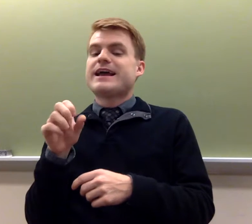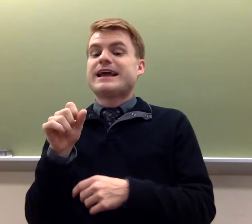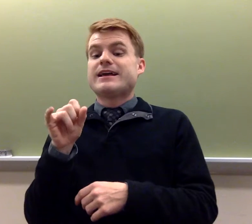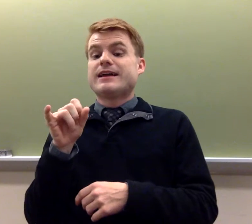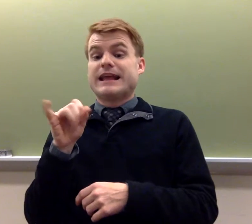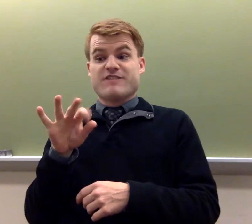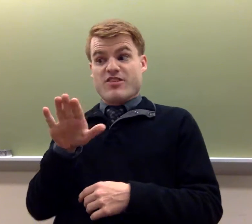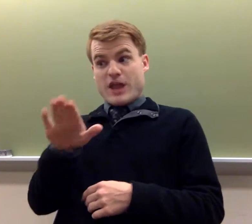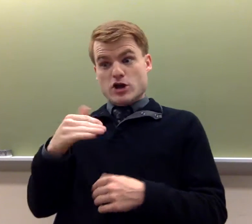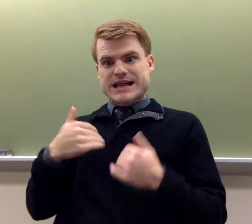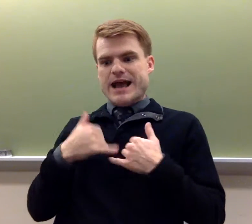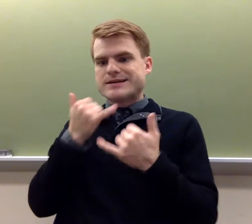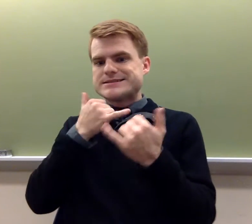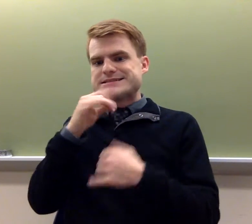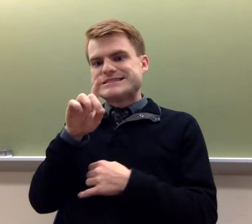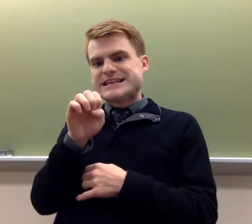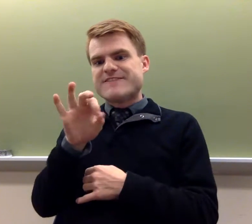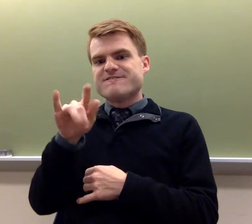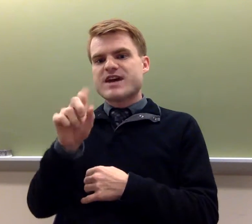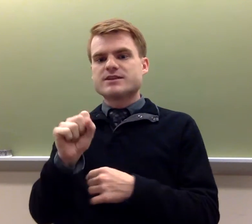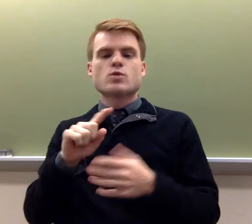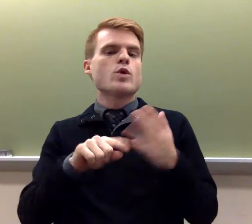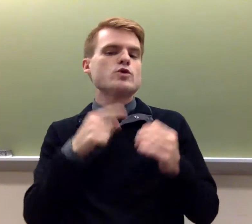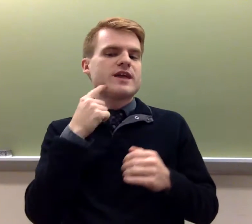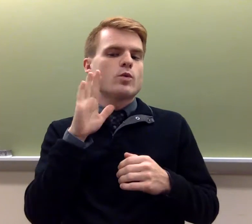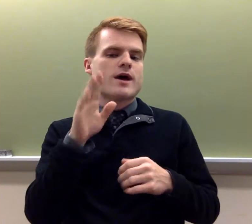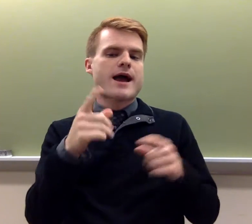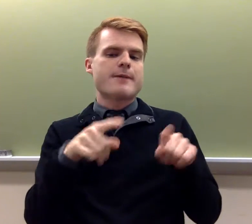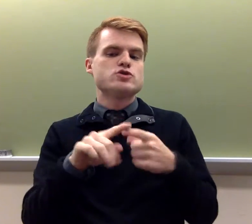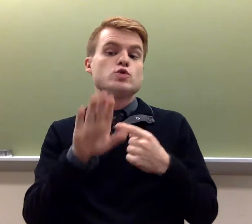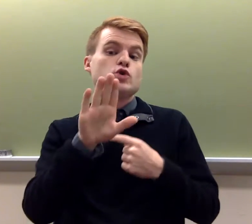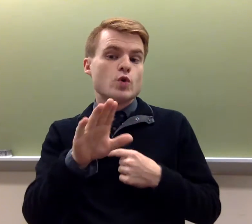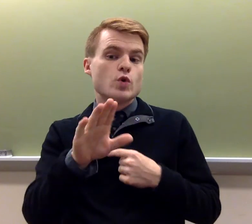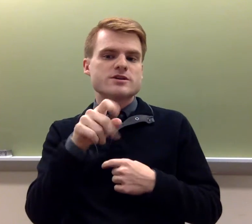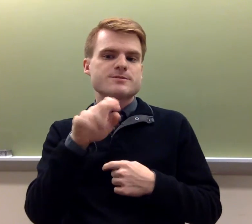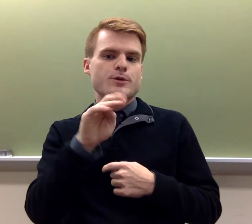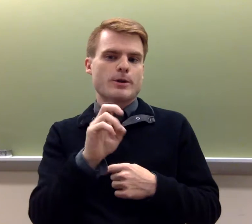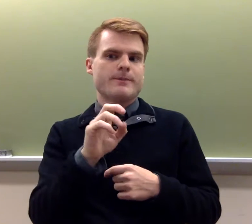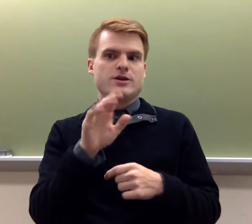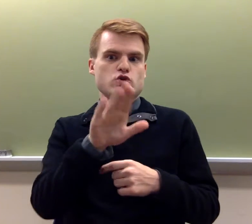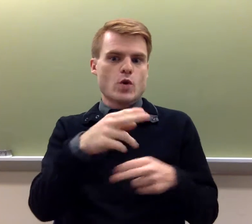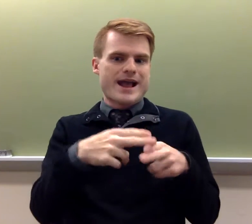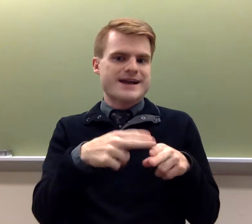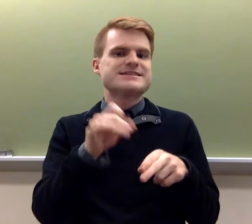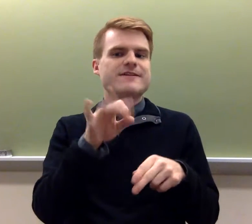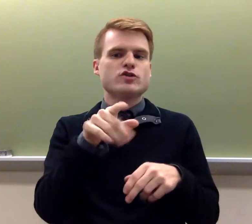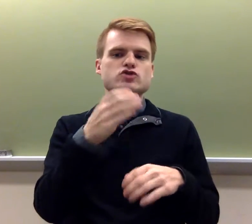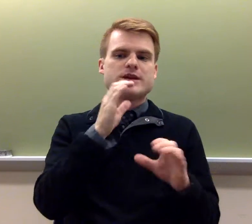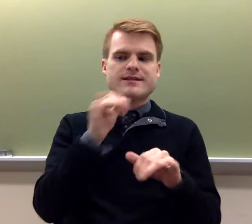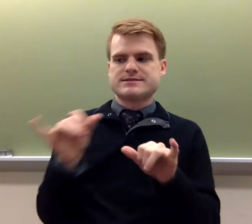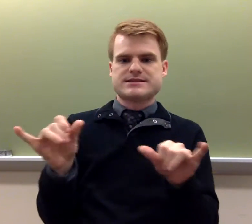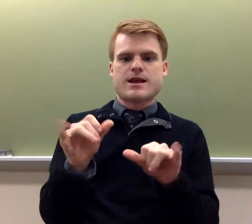sperm and your eggs if you're drinking the same water? You get an idea that